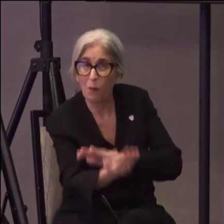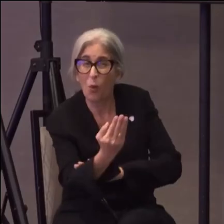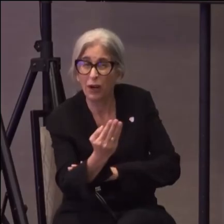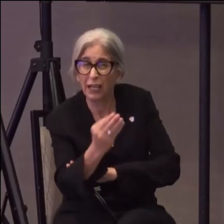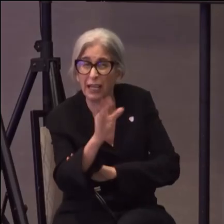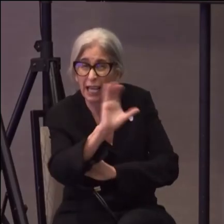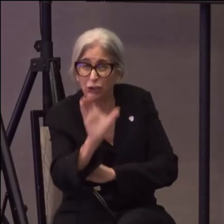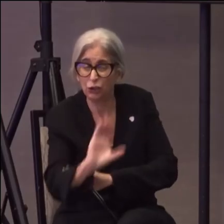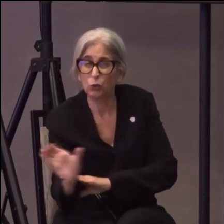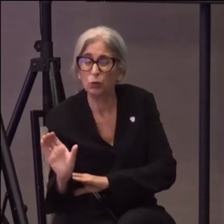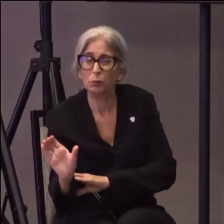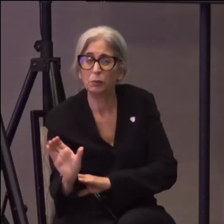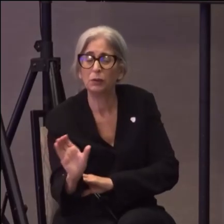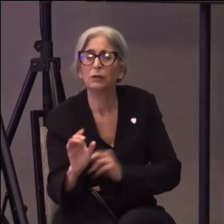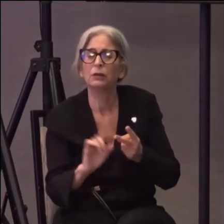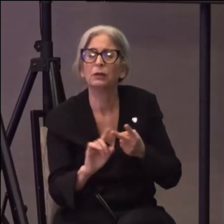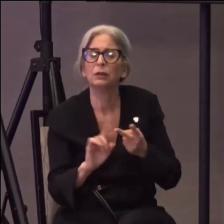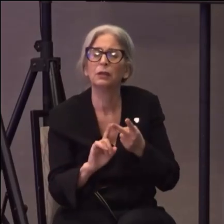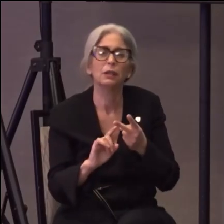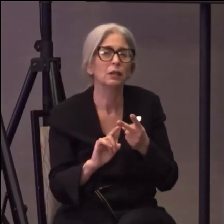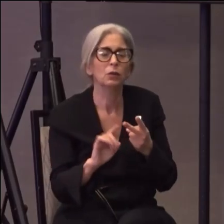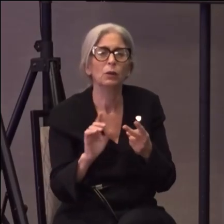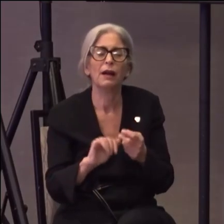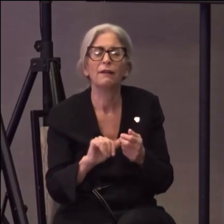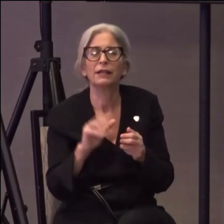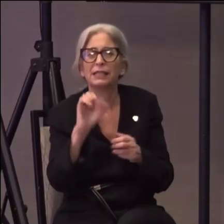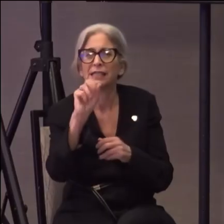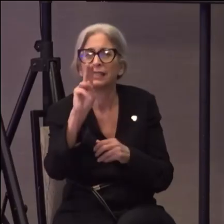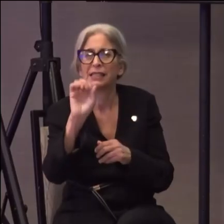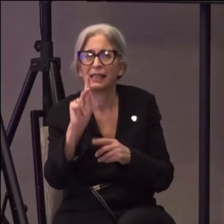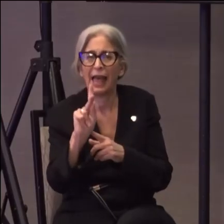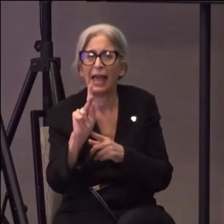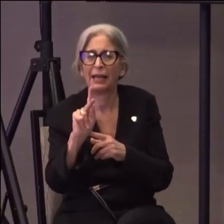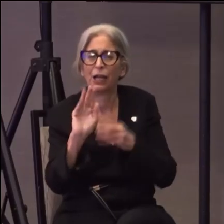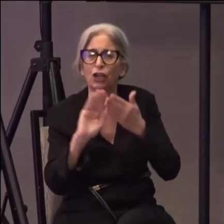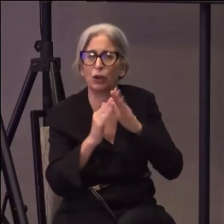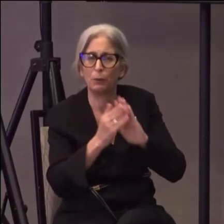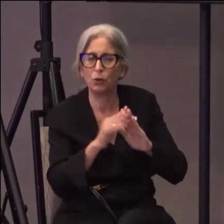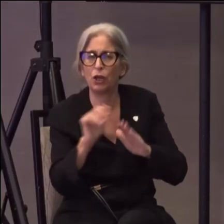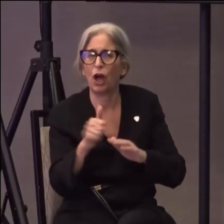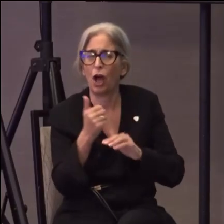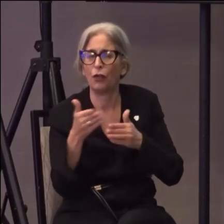the Slack community, and all the other